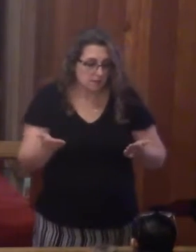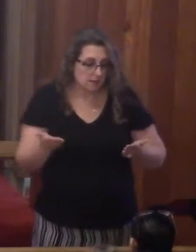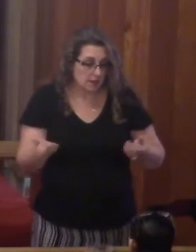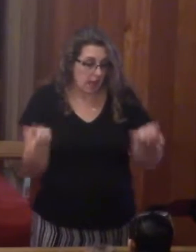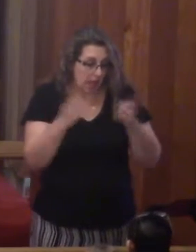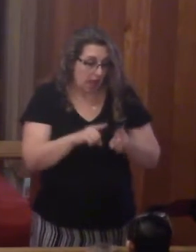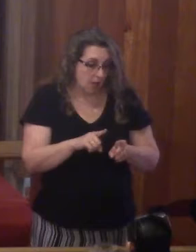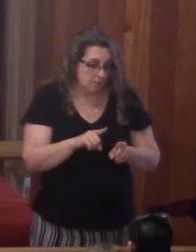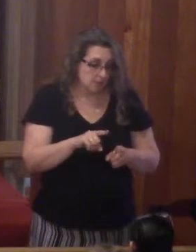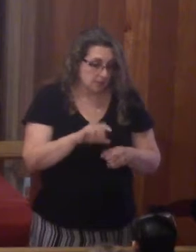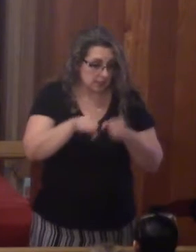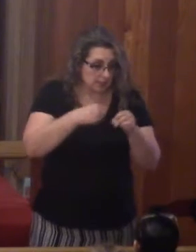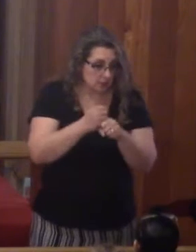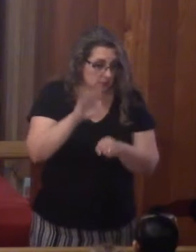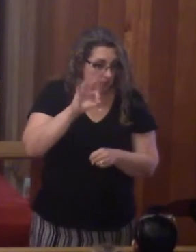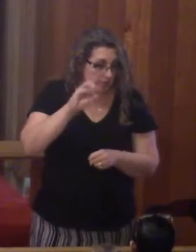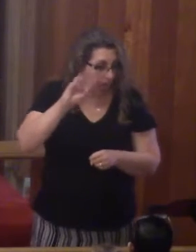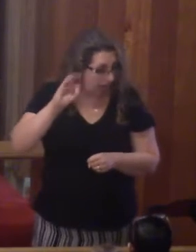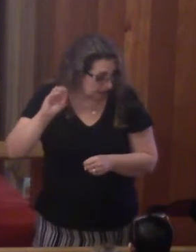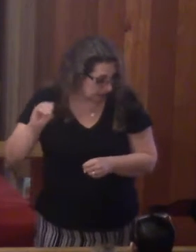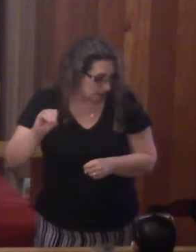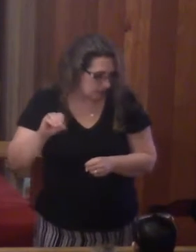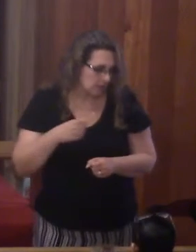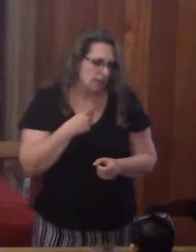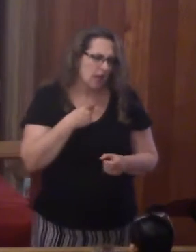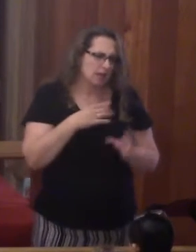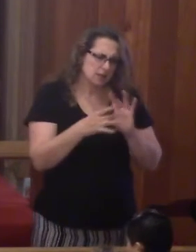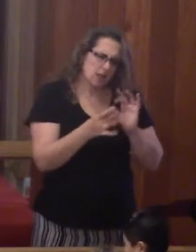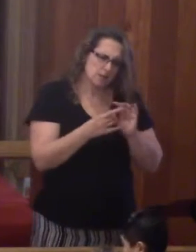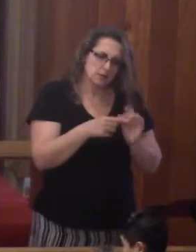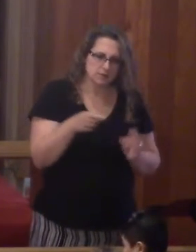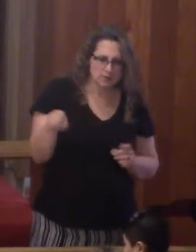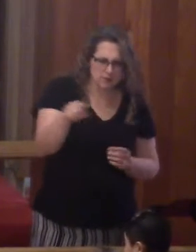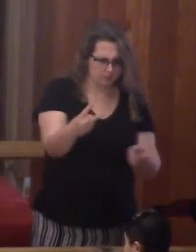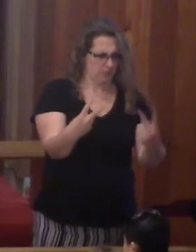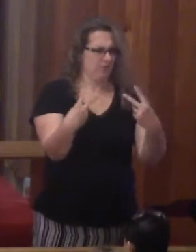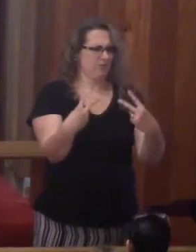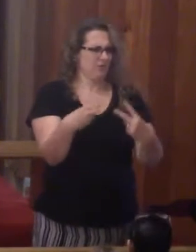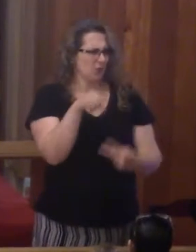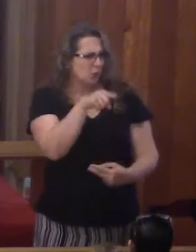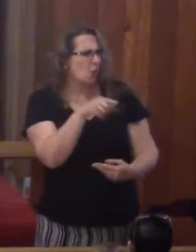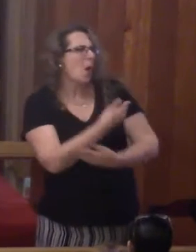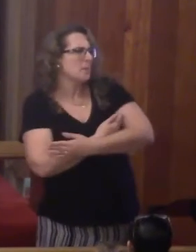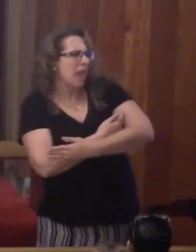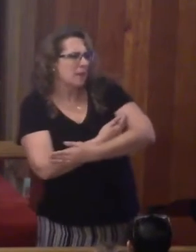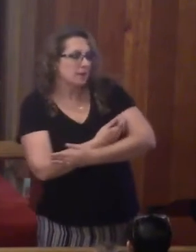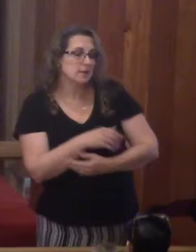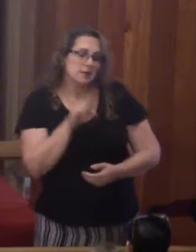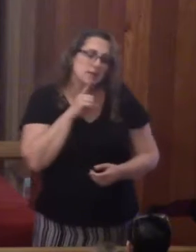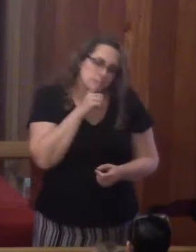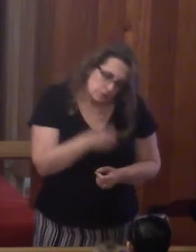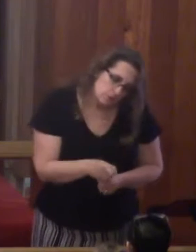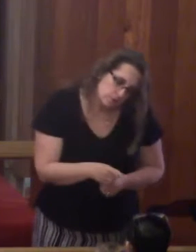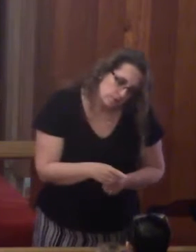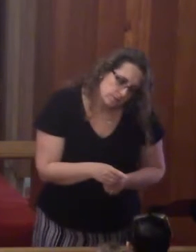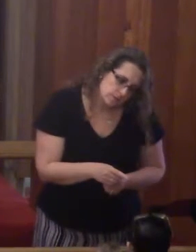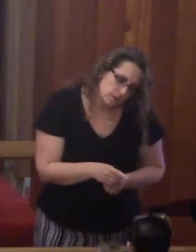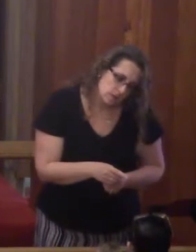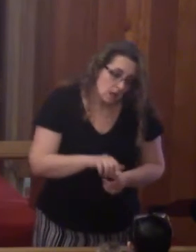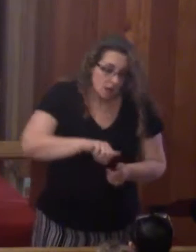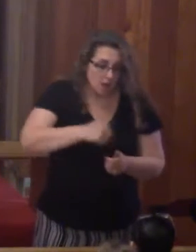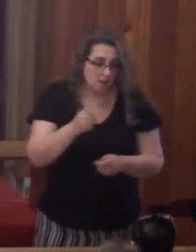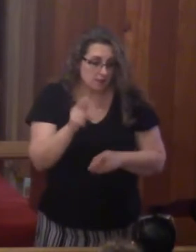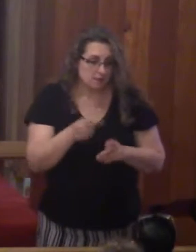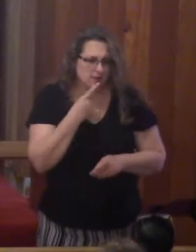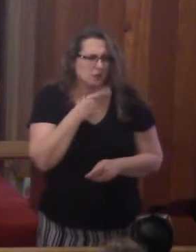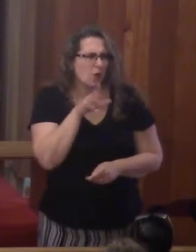came along in the '90s. As I comment on it, some of you look at me and then say, well, you're a baby. And it's true. Others look at me and